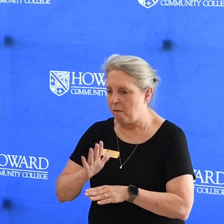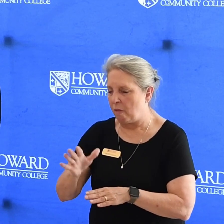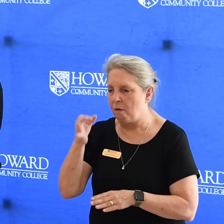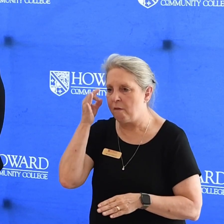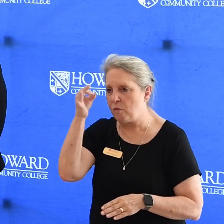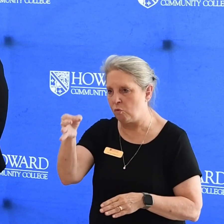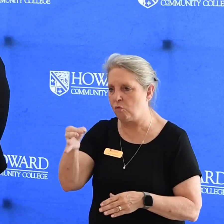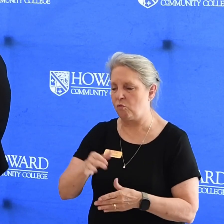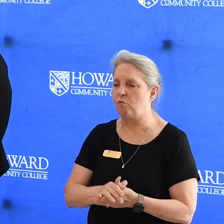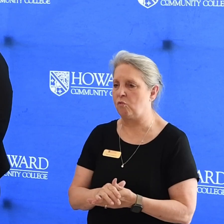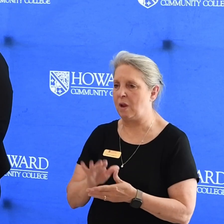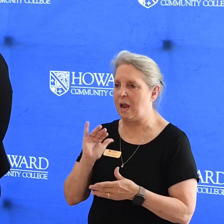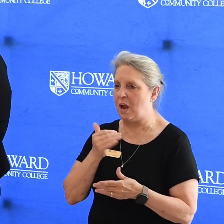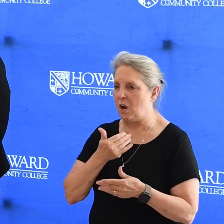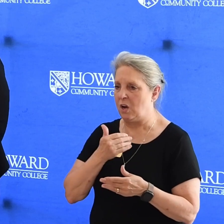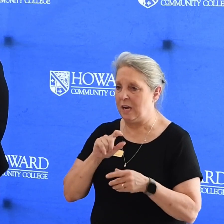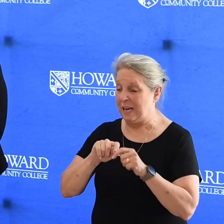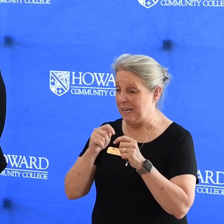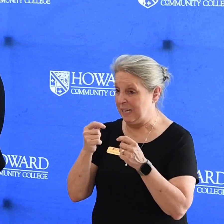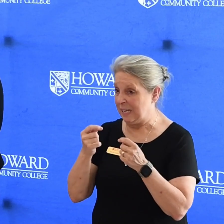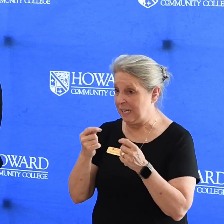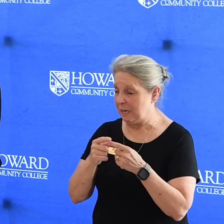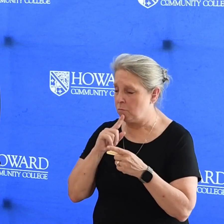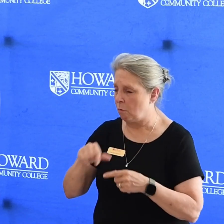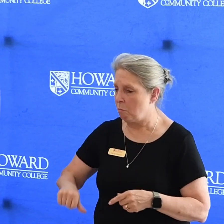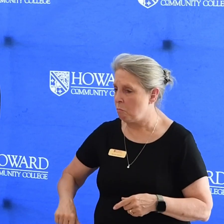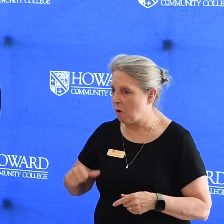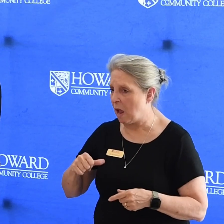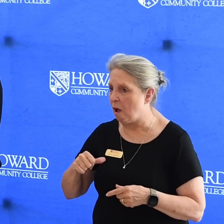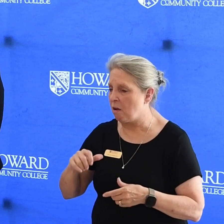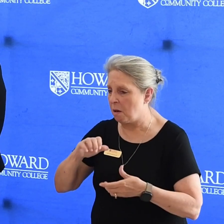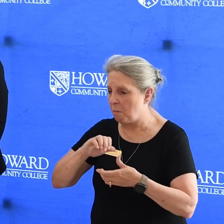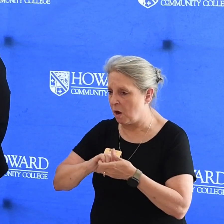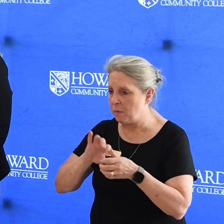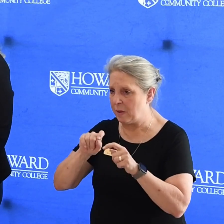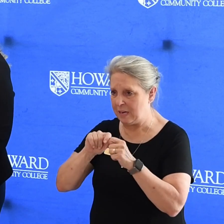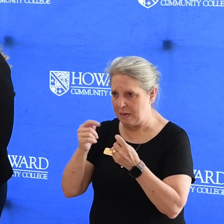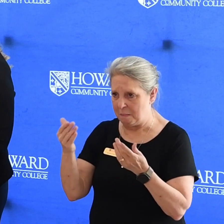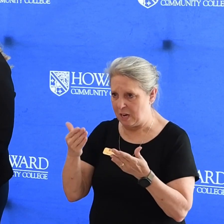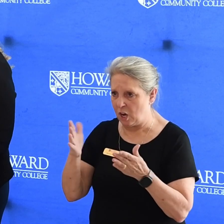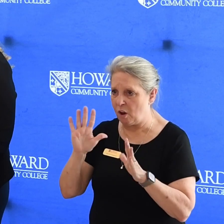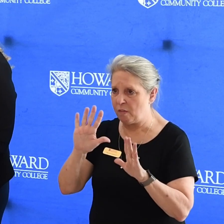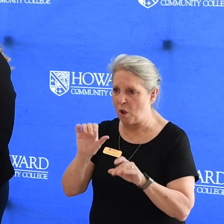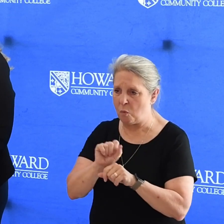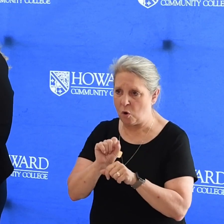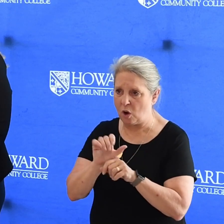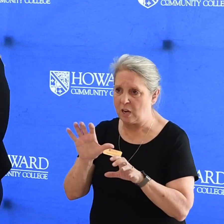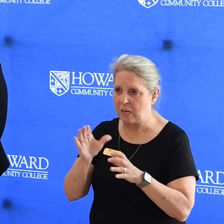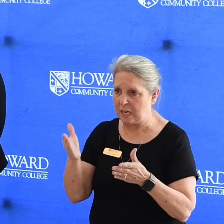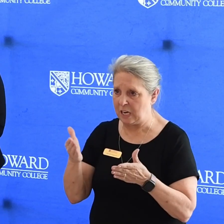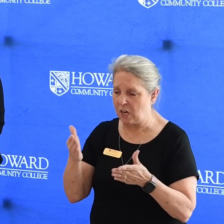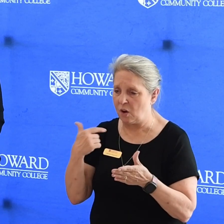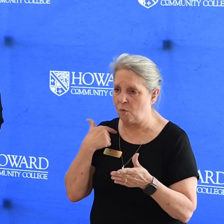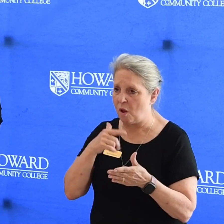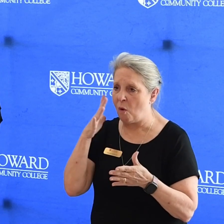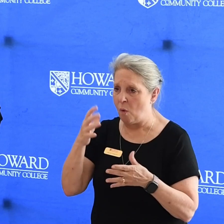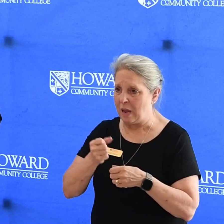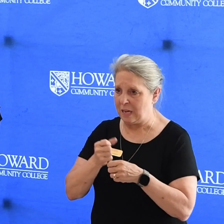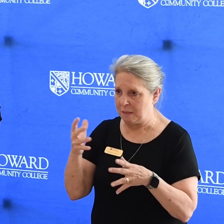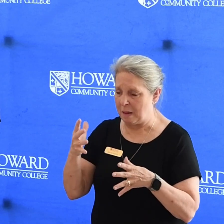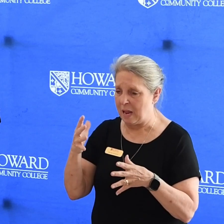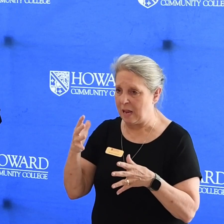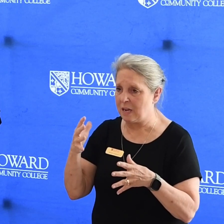future. Our team is beyond proud to partner with the team here in the great work that's been done, and we will expand